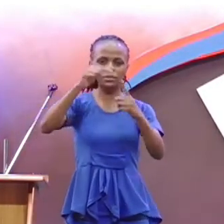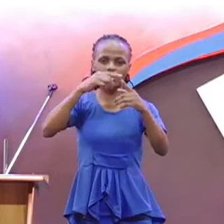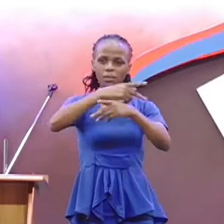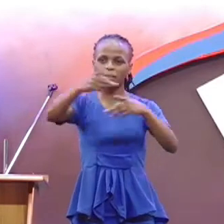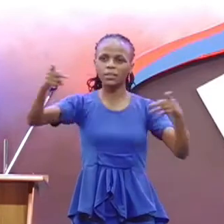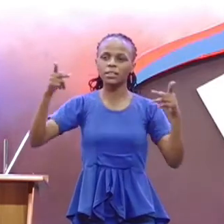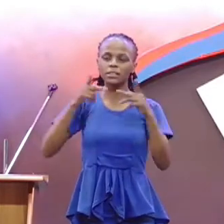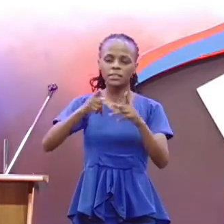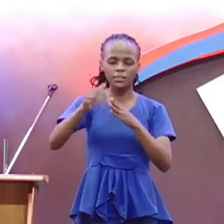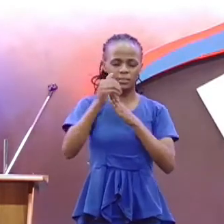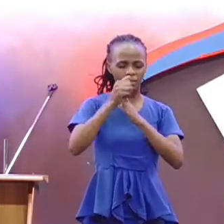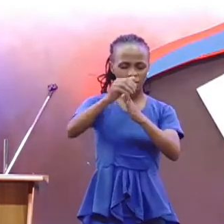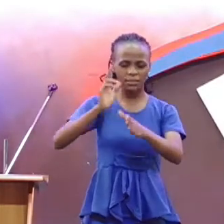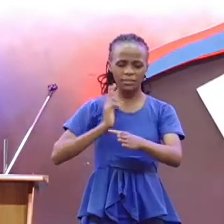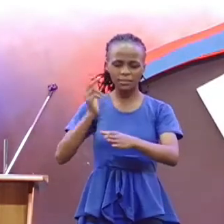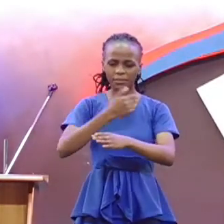somewhere, and